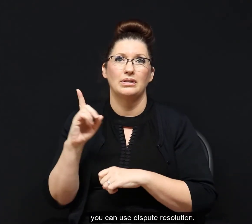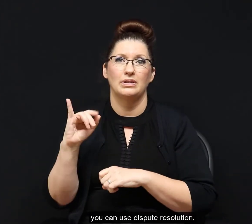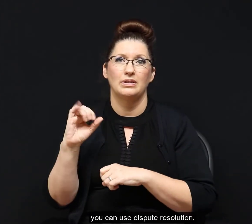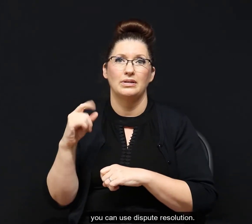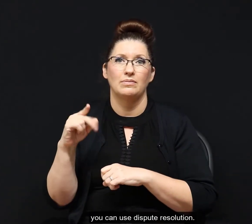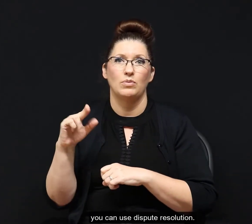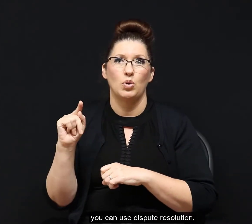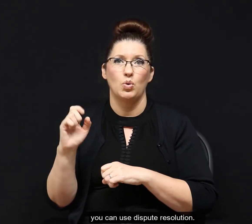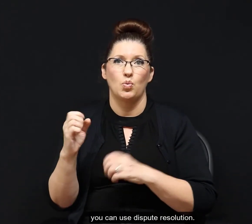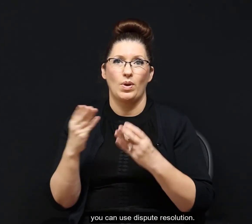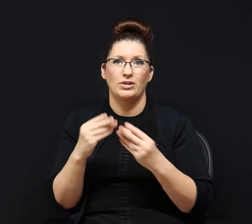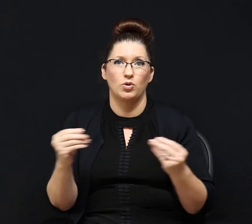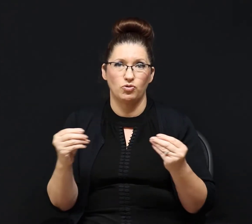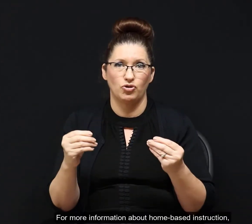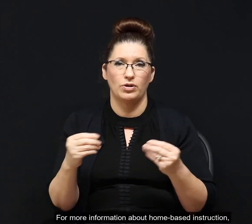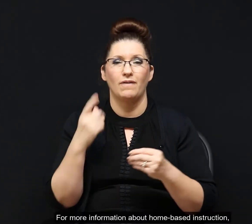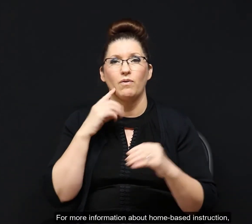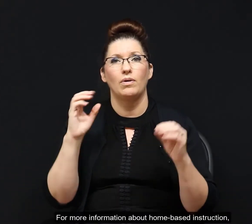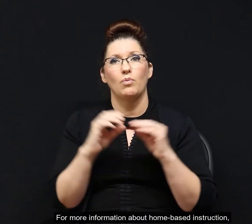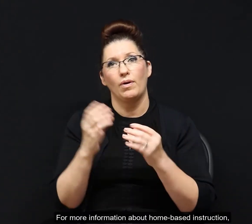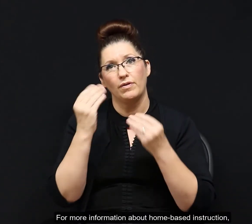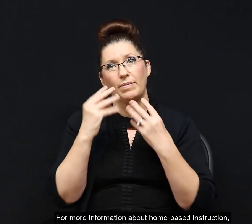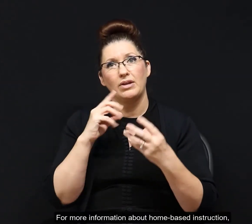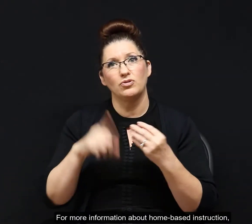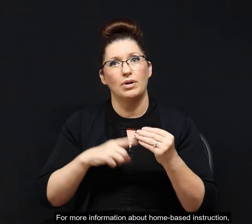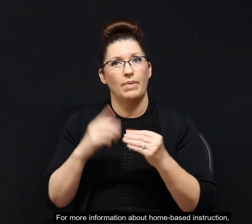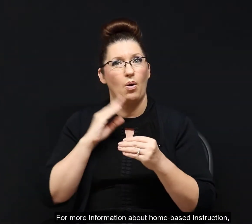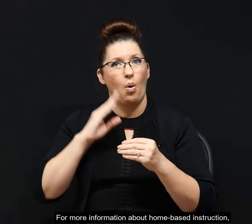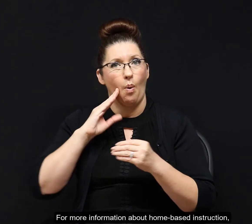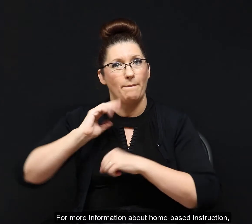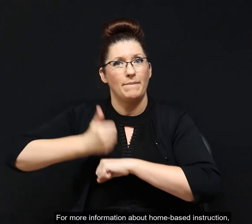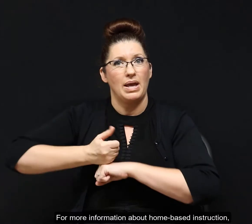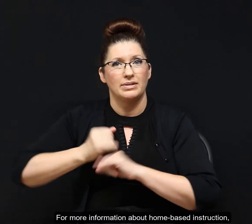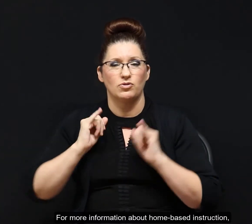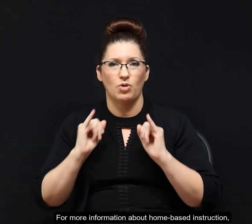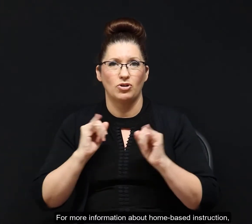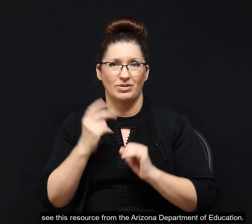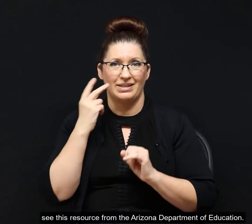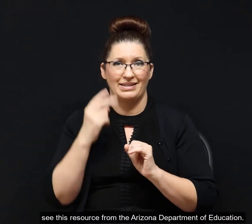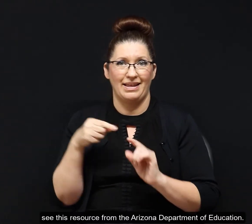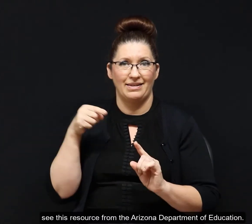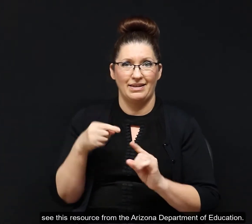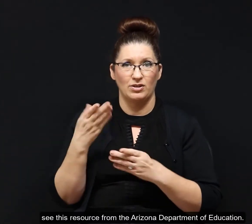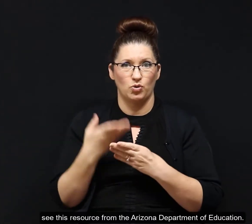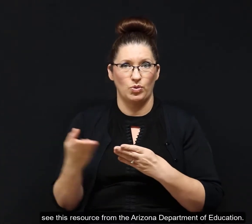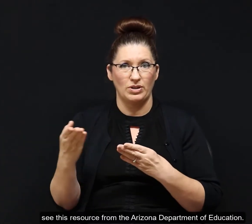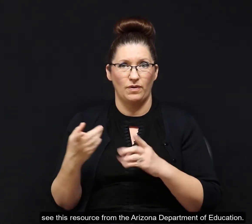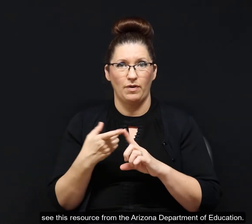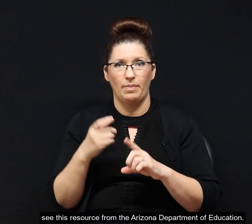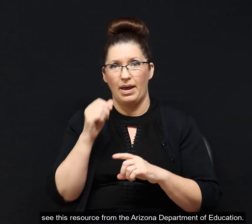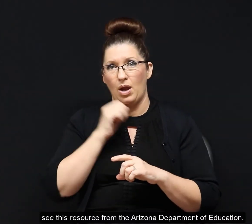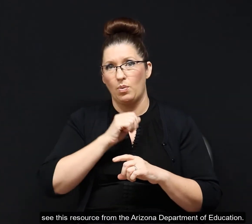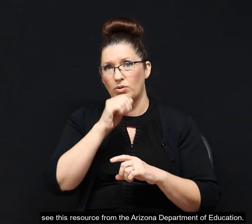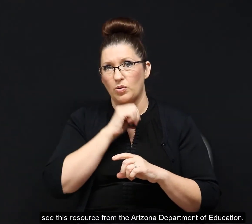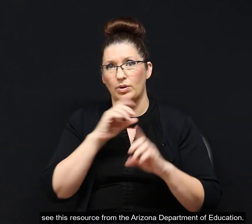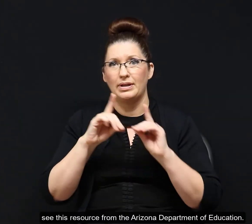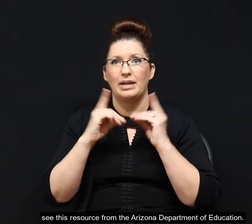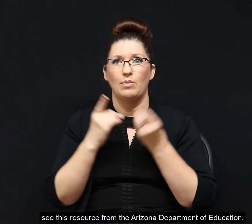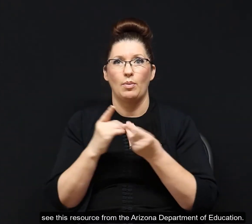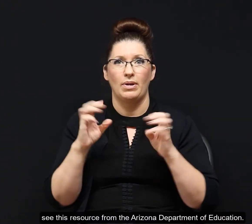resolution. For more information about home-based instruction, see this resource from the Arizona Department of Education.